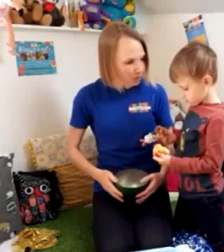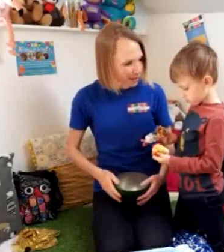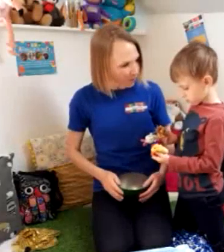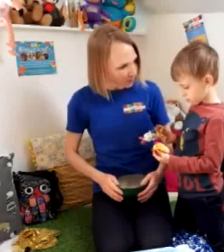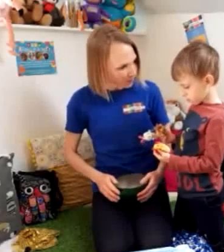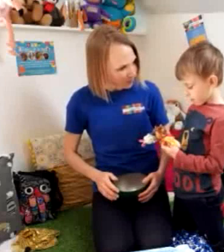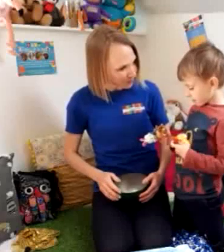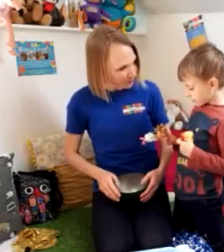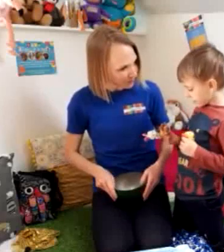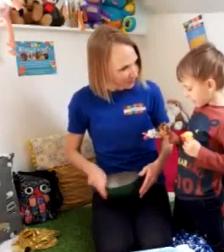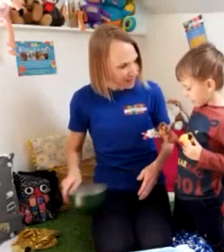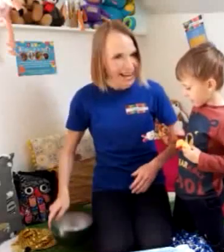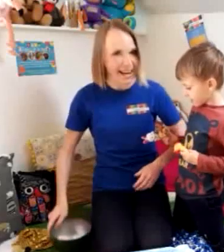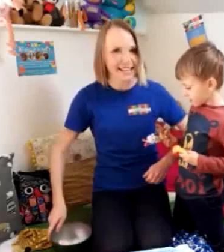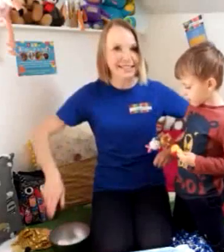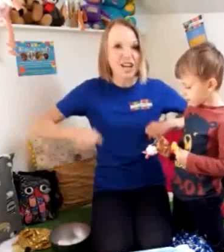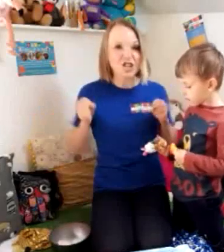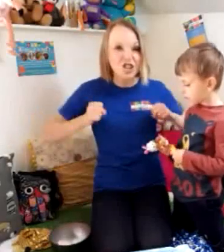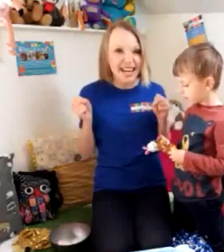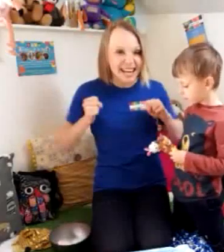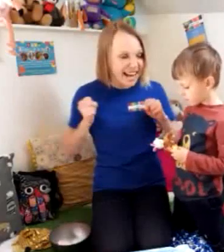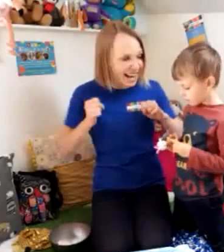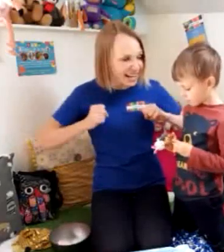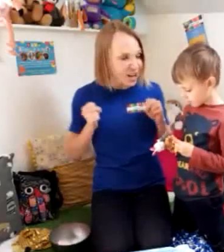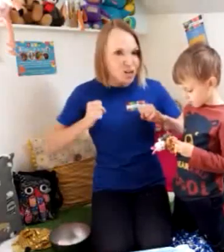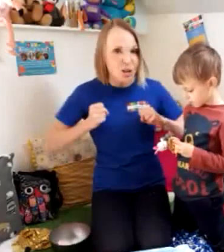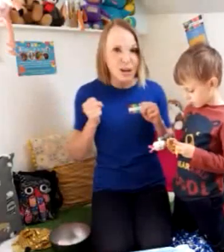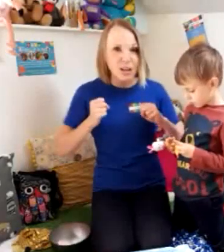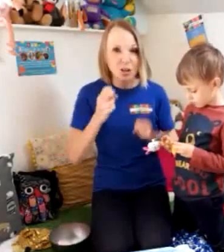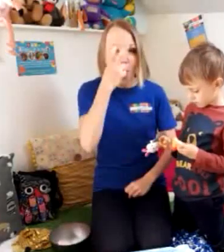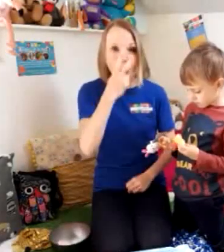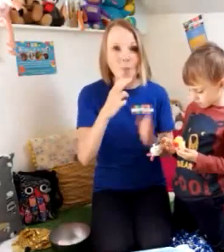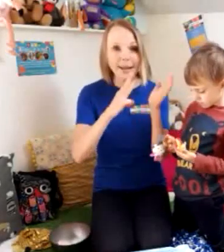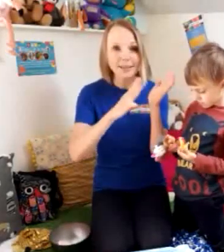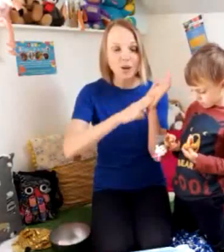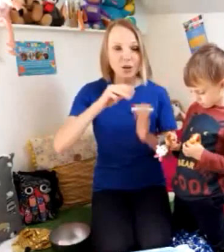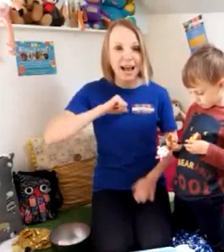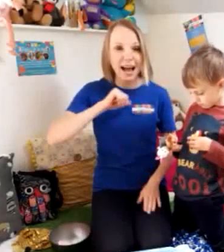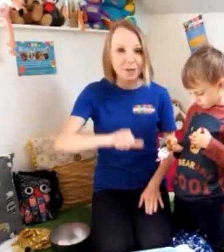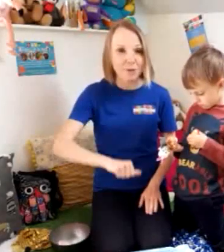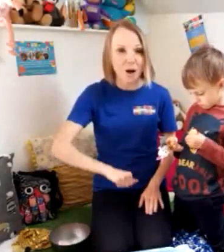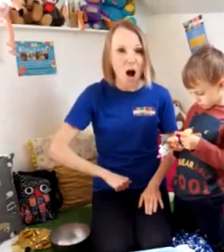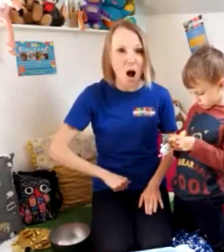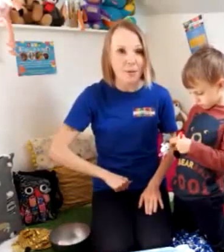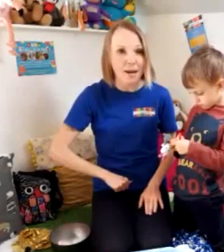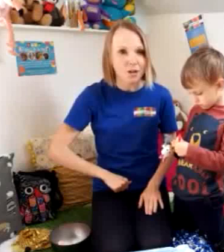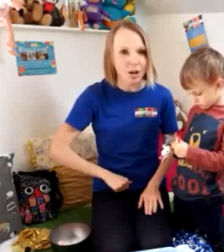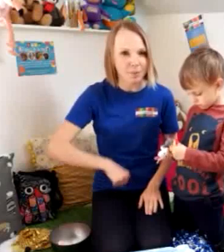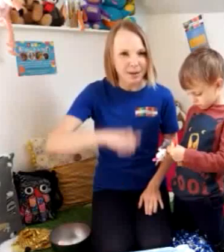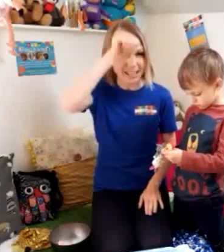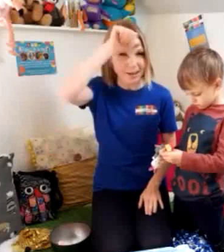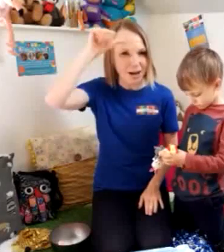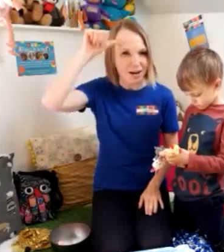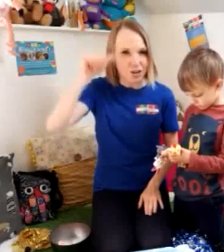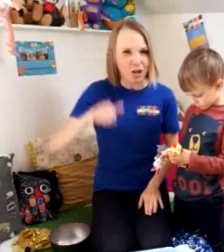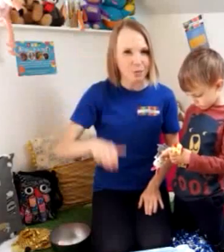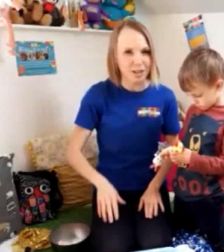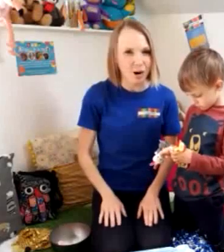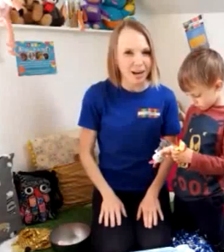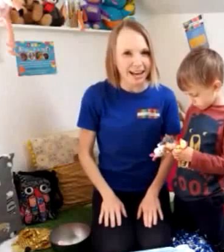one? Chicken. It's a chicken. So we're going to do Old MacDonald Had a Farm. Shall we be clever? Shall we do our